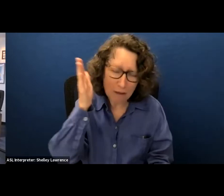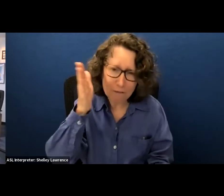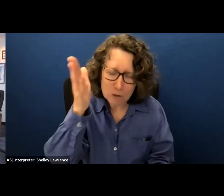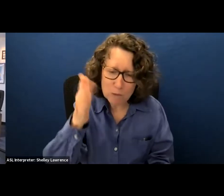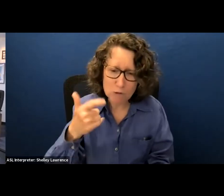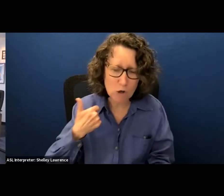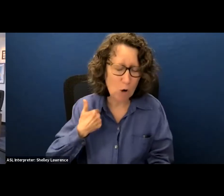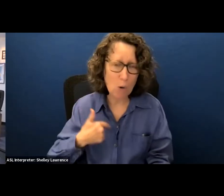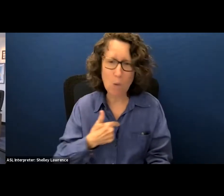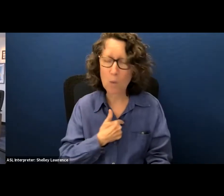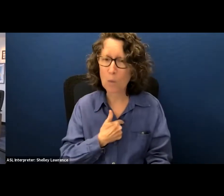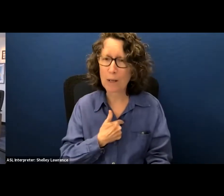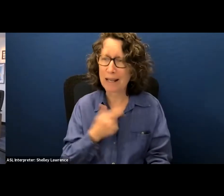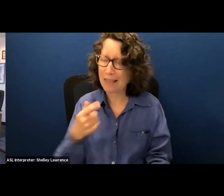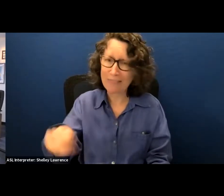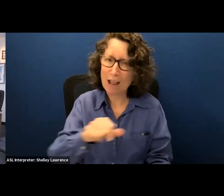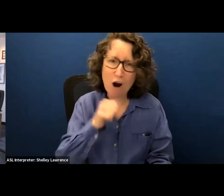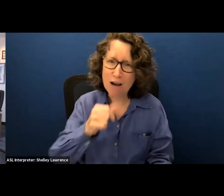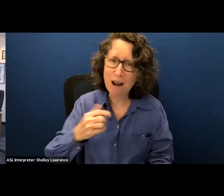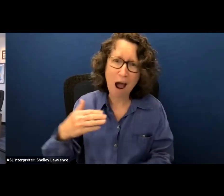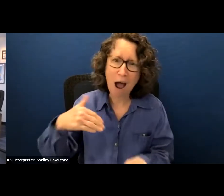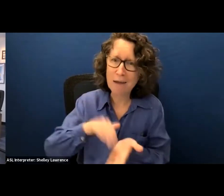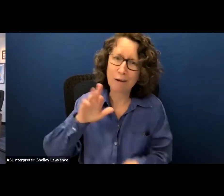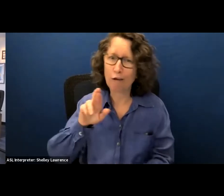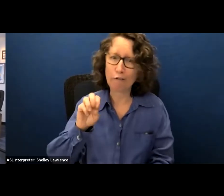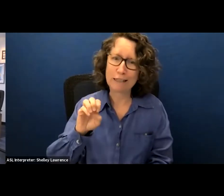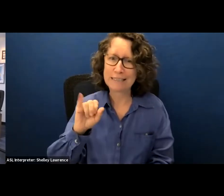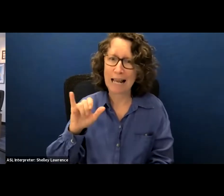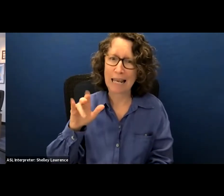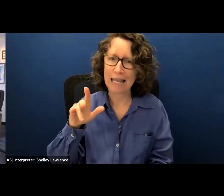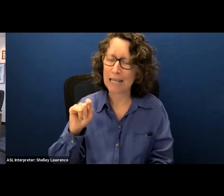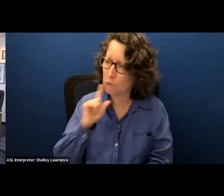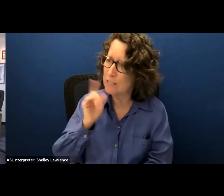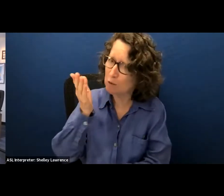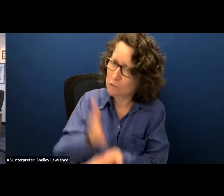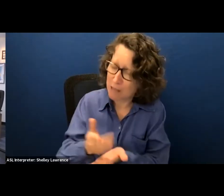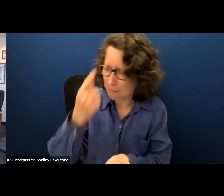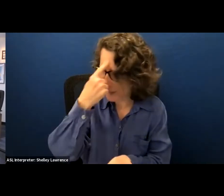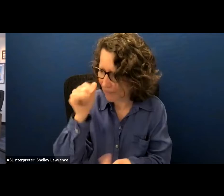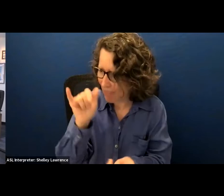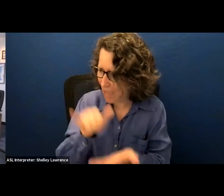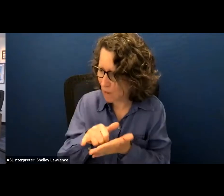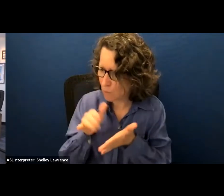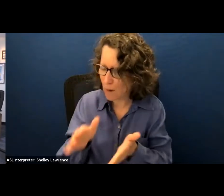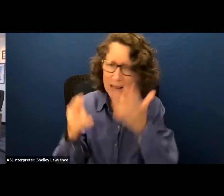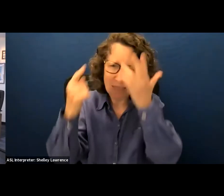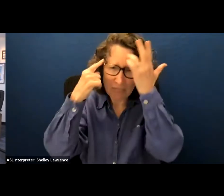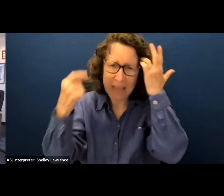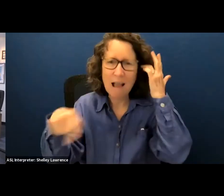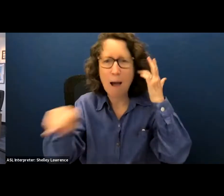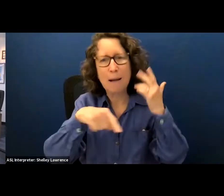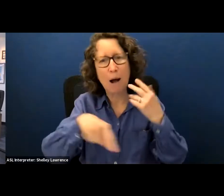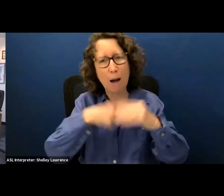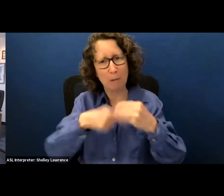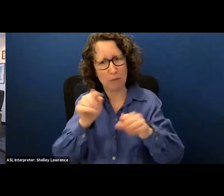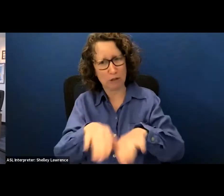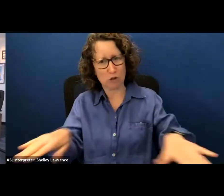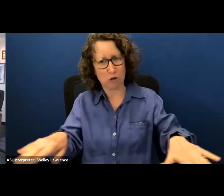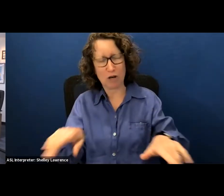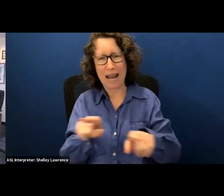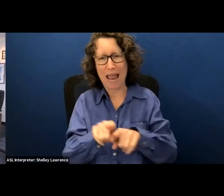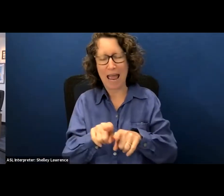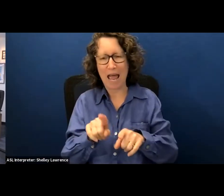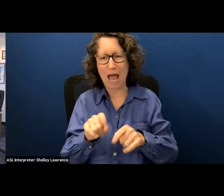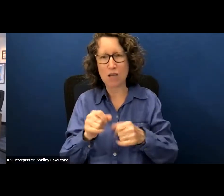and they're not resilient. Okay, you got to stop thinking like that. Think of these children as you're